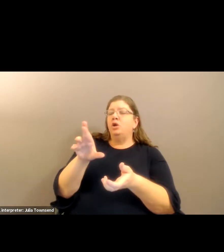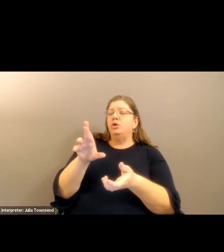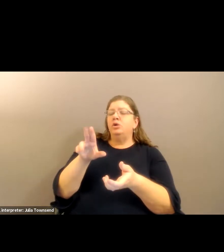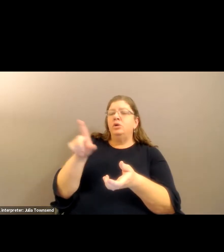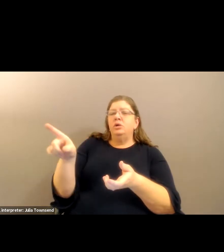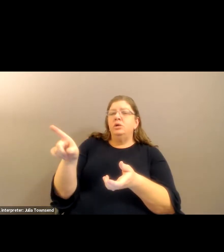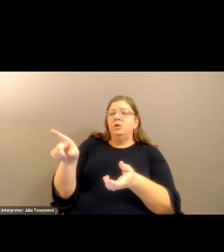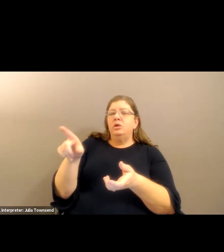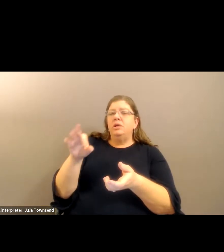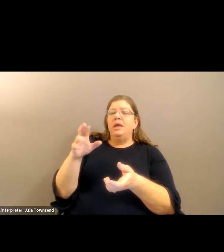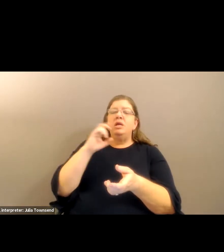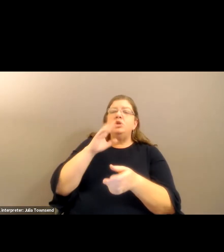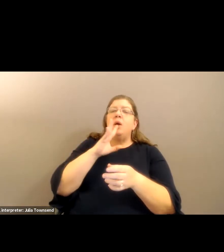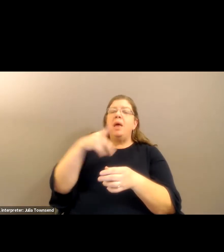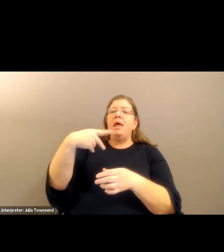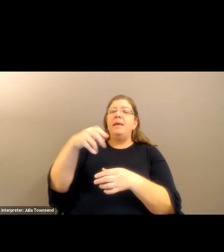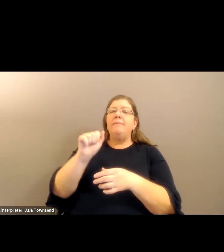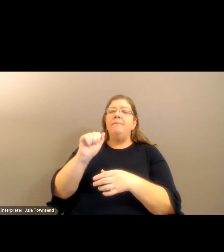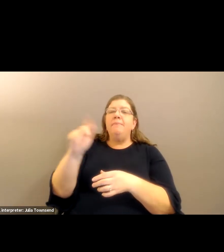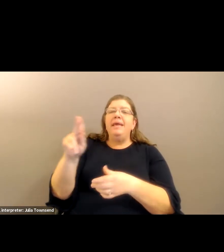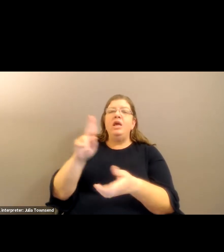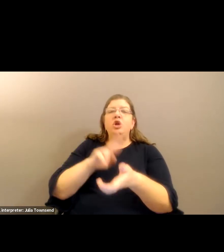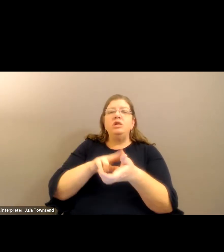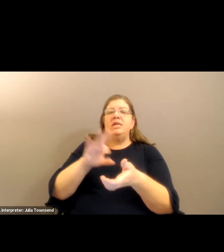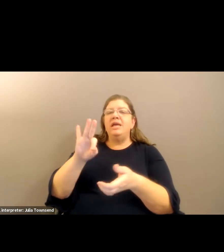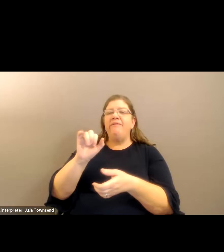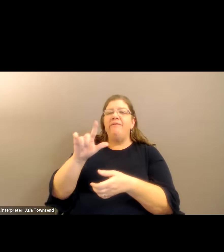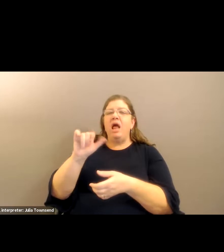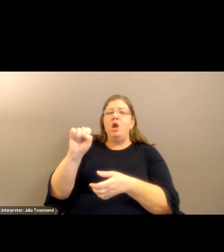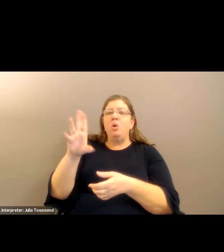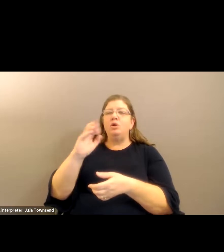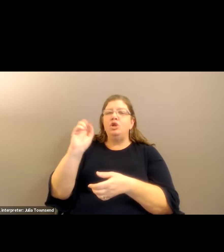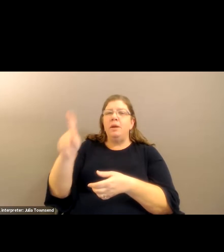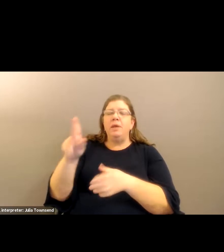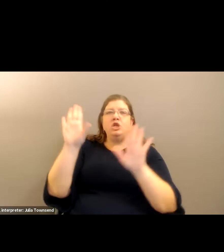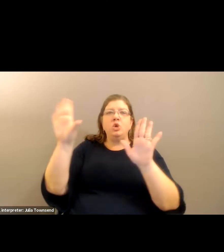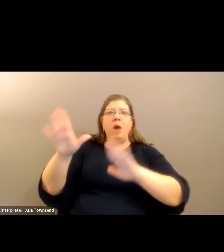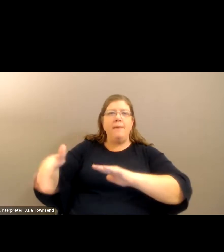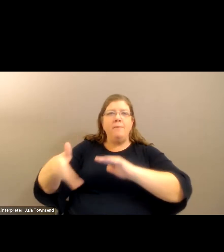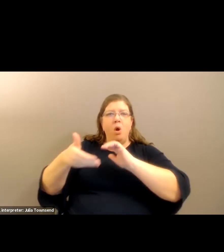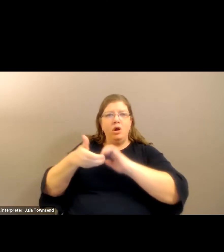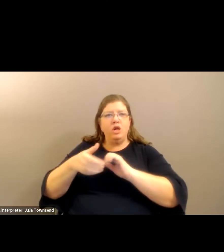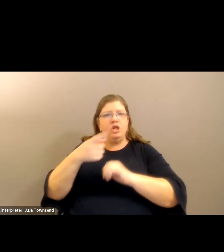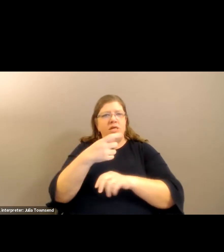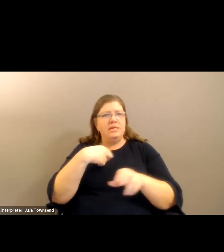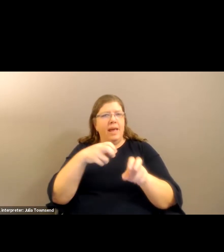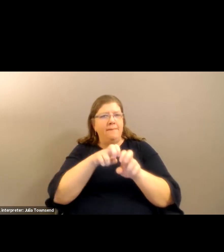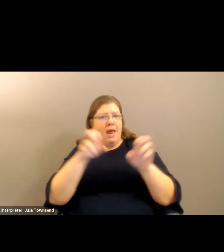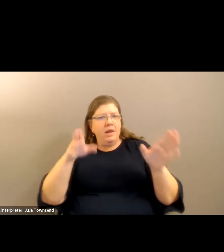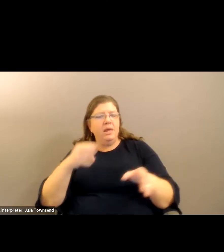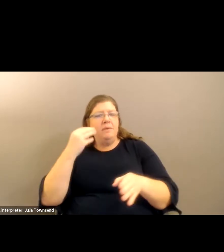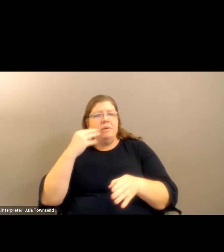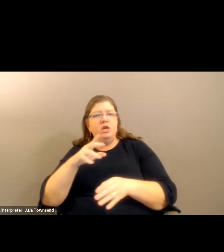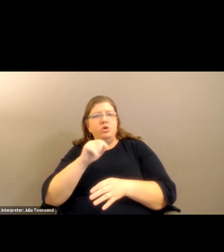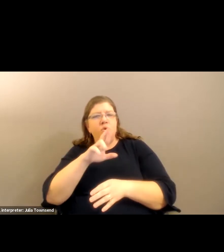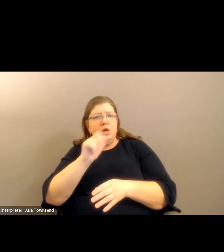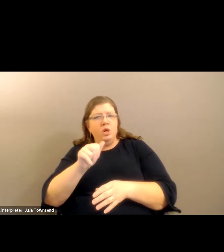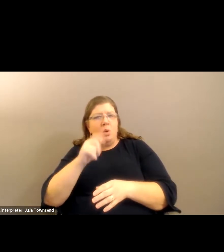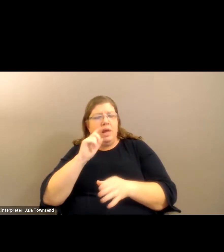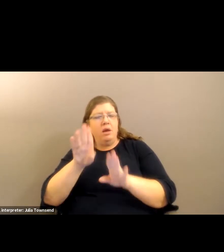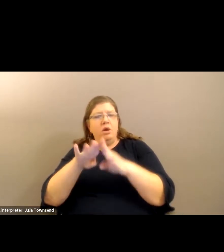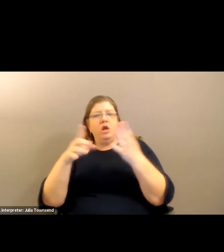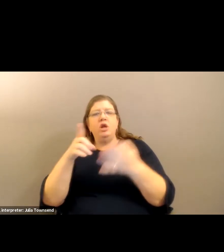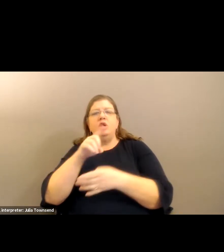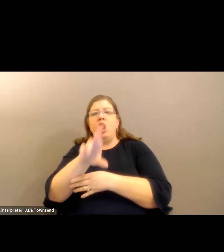Nursing Fellowship, which is actually a very great partnership. so. And I believe she's on as a panelist. Ms. Trujillo, can you please bring forward